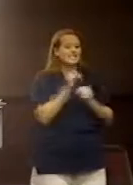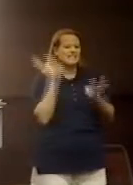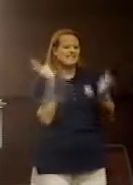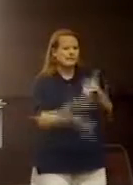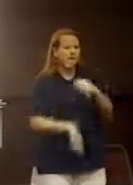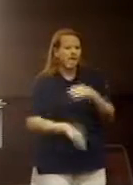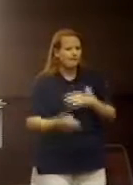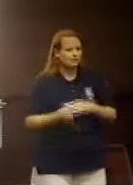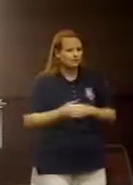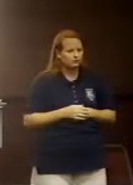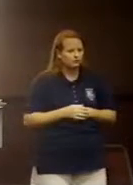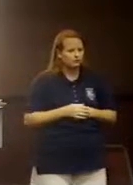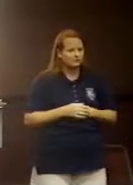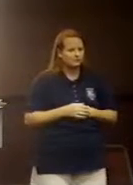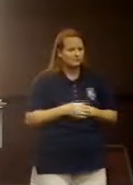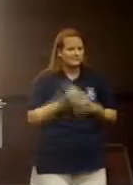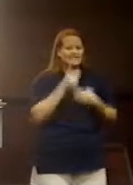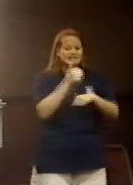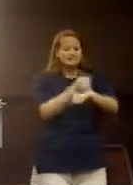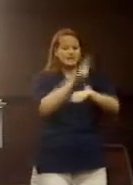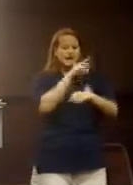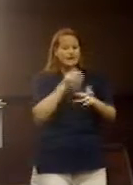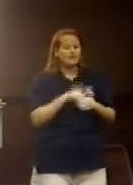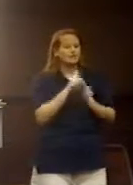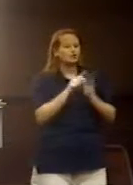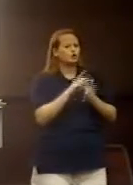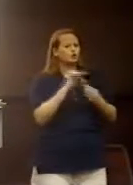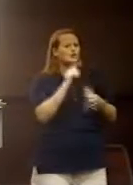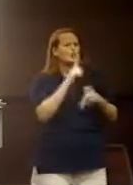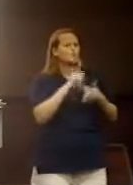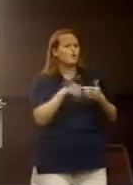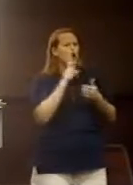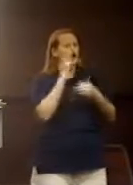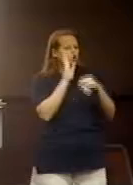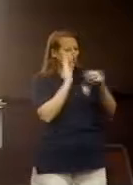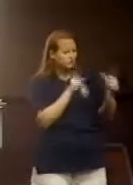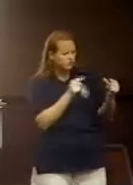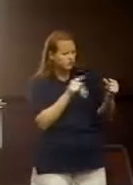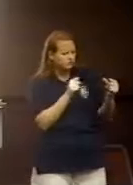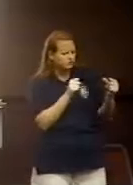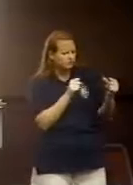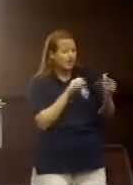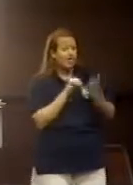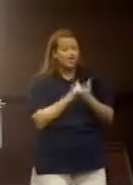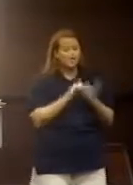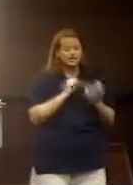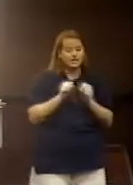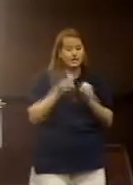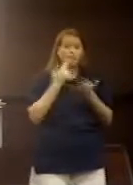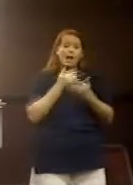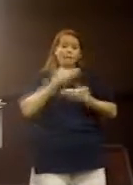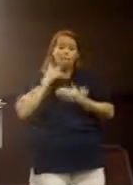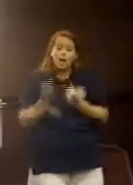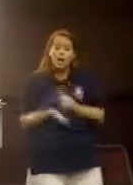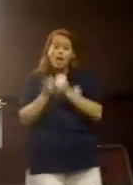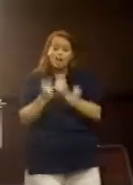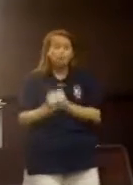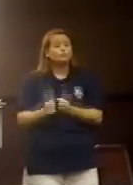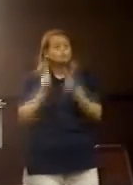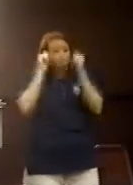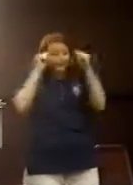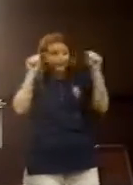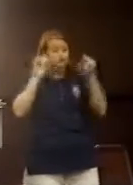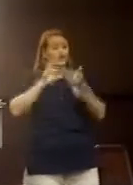slammed. It's set up in terms of what are your goals, and this sign system might better help you achieve those